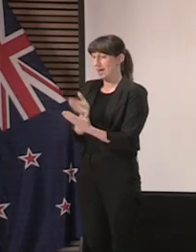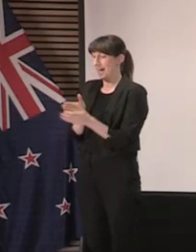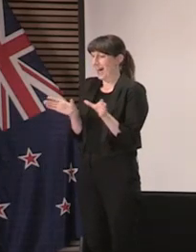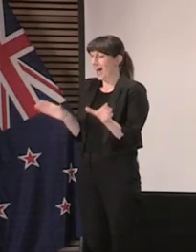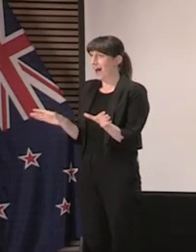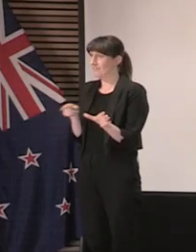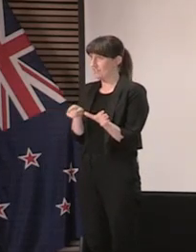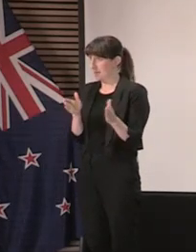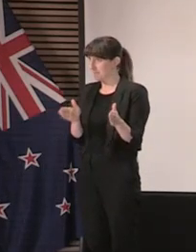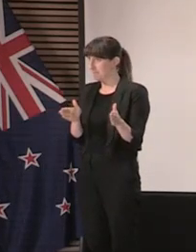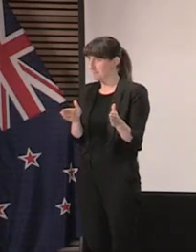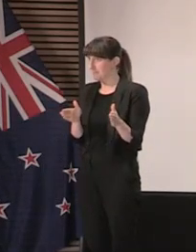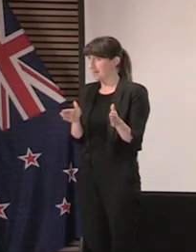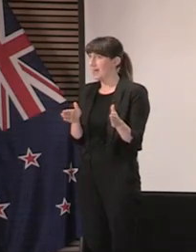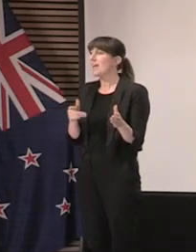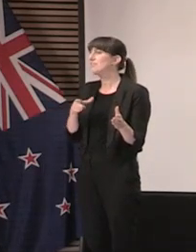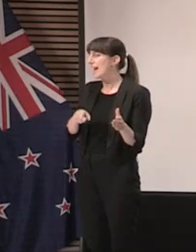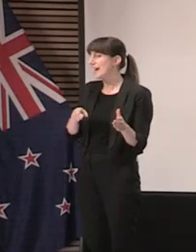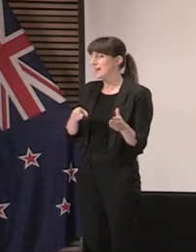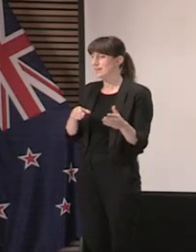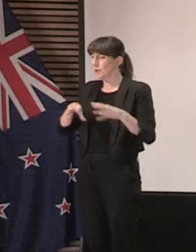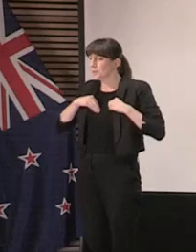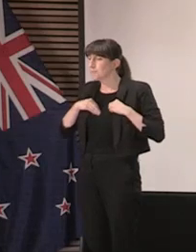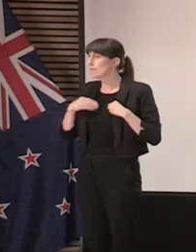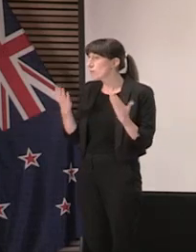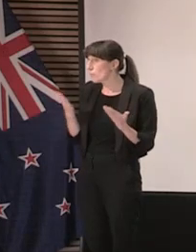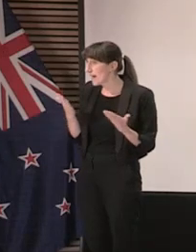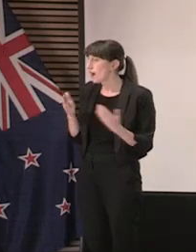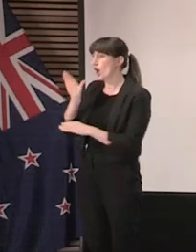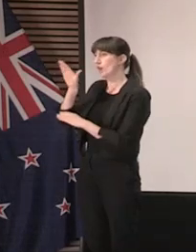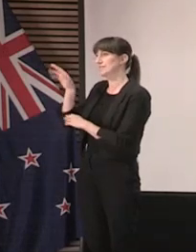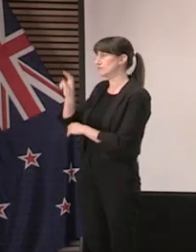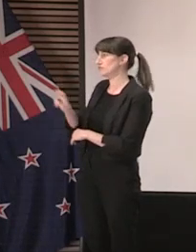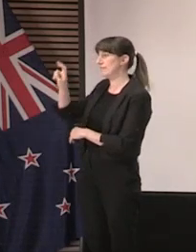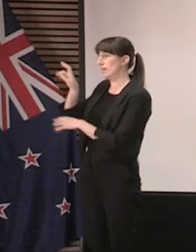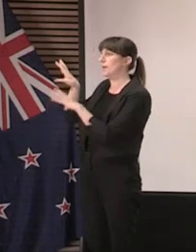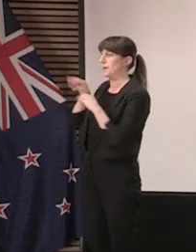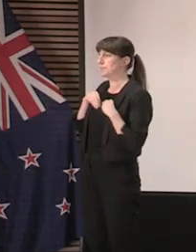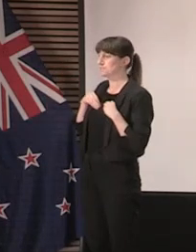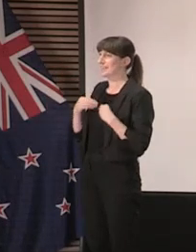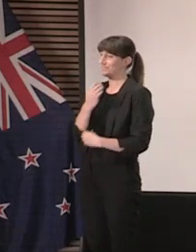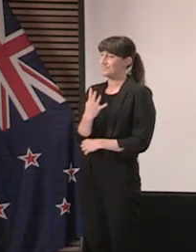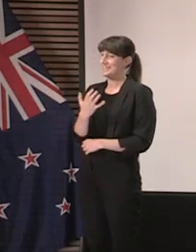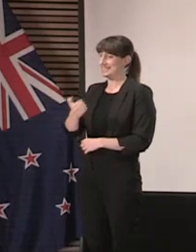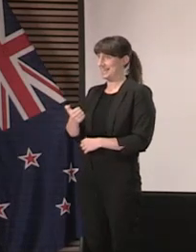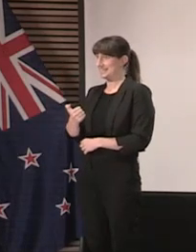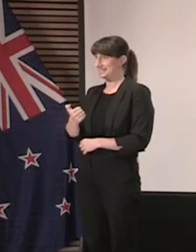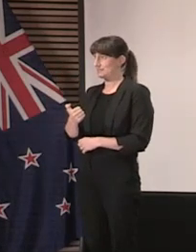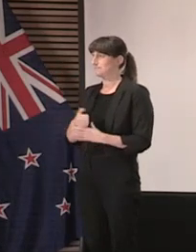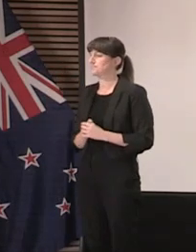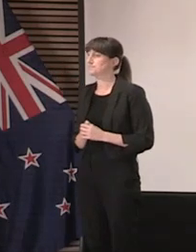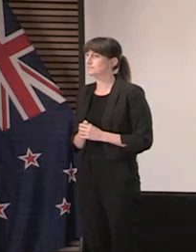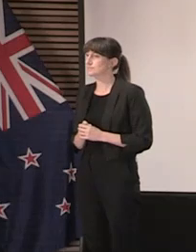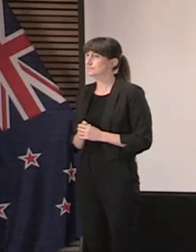healthcare workers have actually been infected because of travel, or they're a close contact of a case outside the workplace or part of